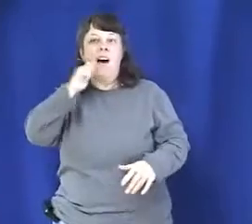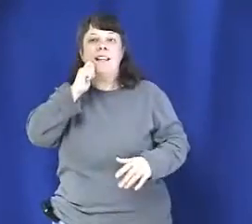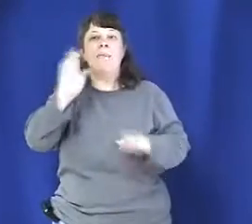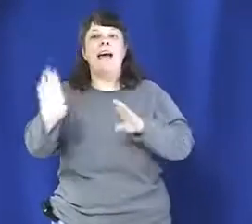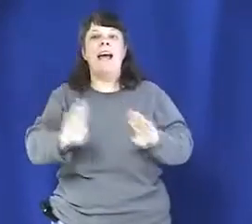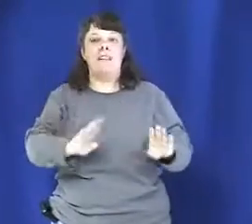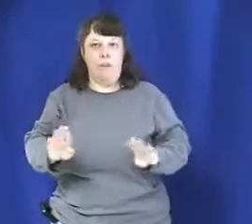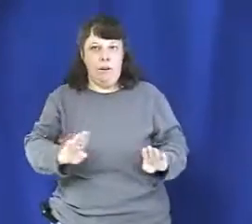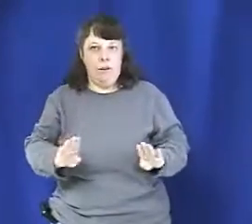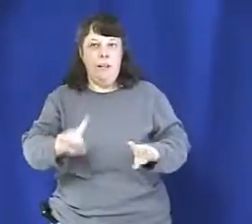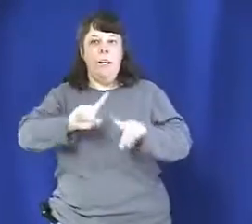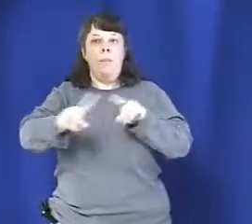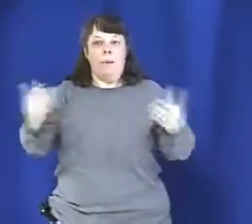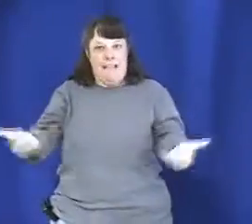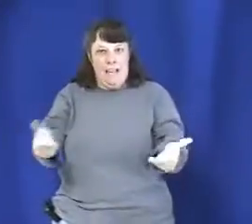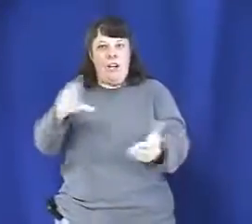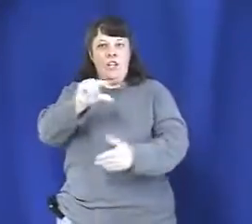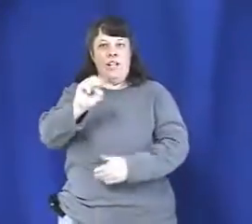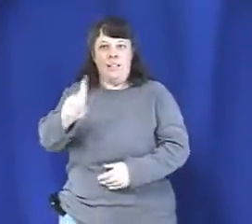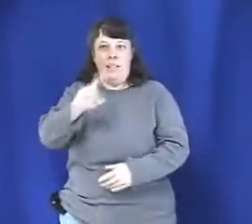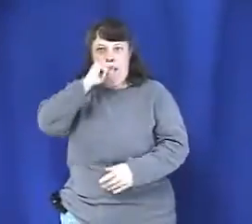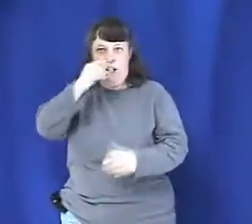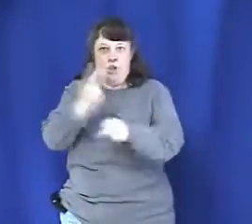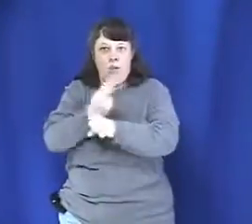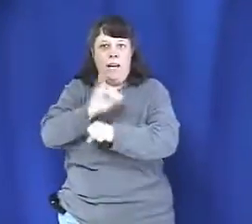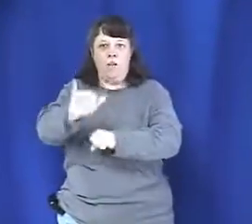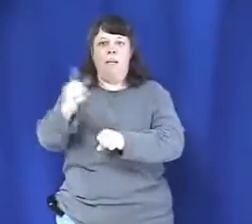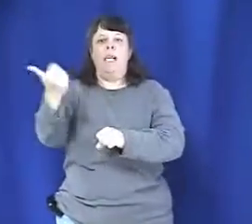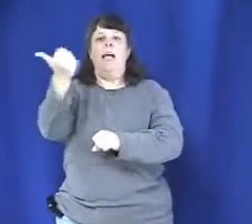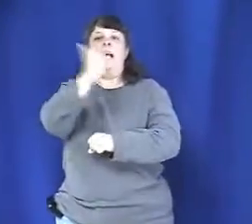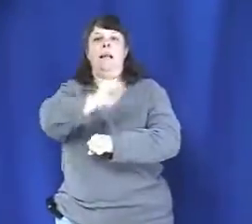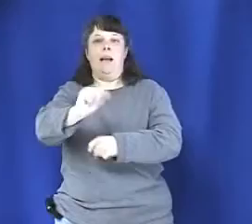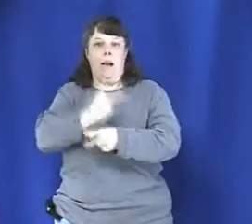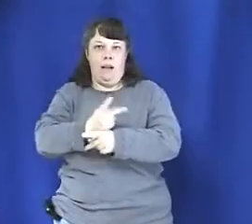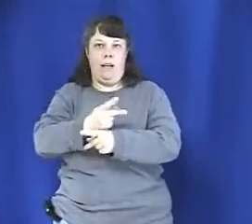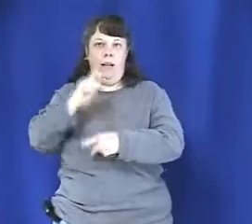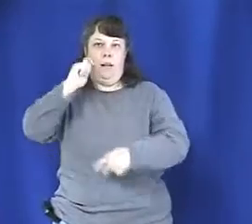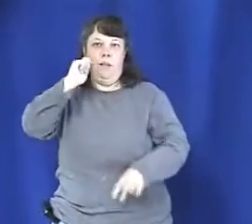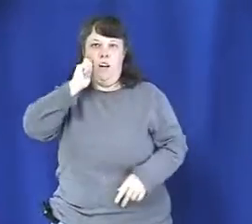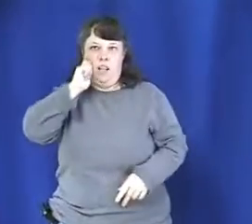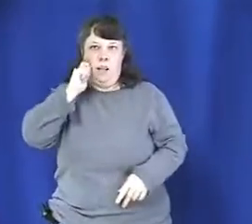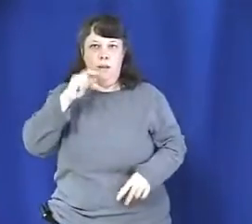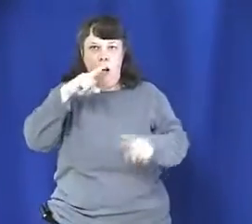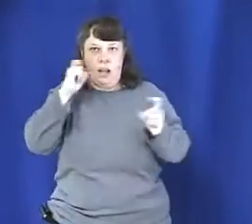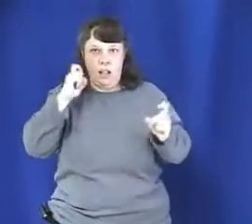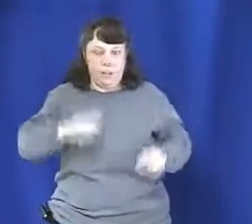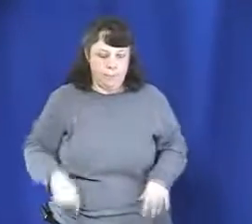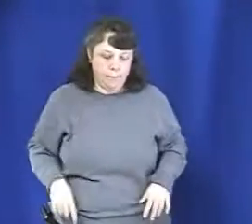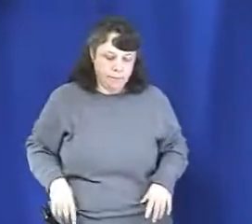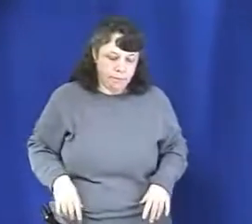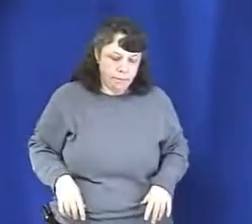Ugly behavior. But here at GSD, the kids use that to mean any kind of ugly. Ugly.